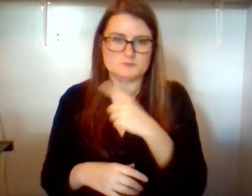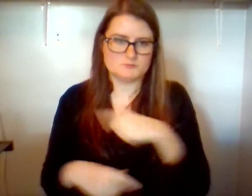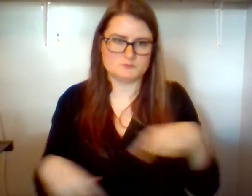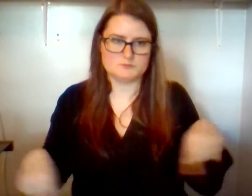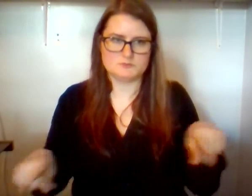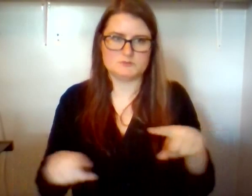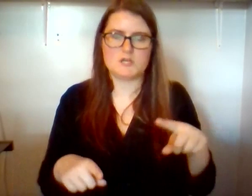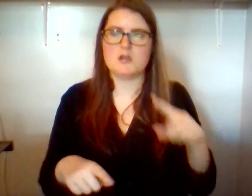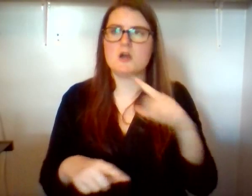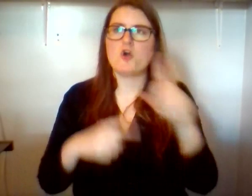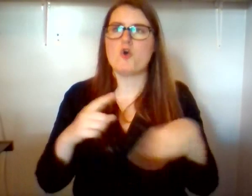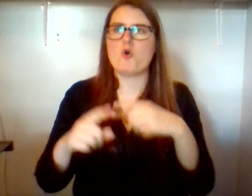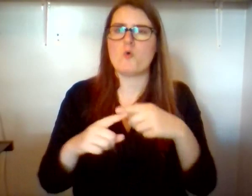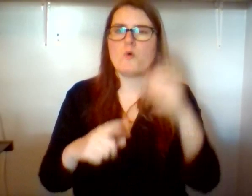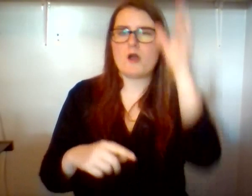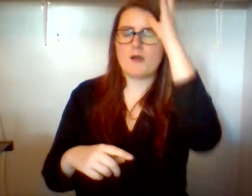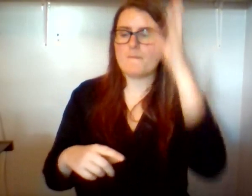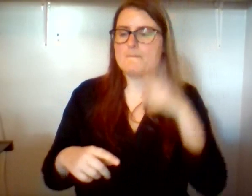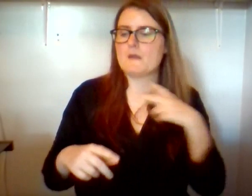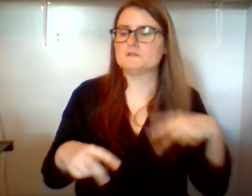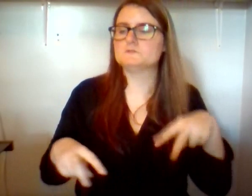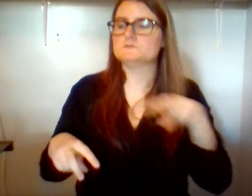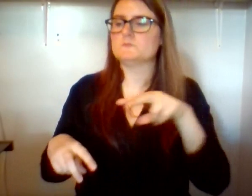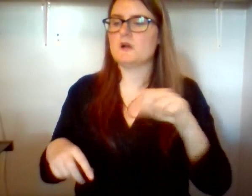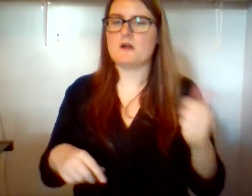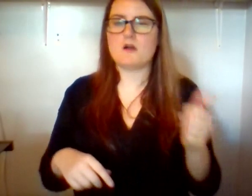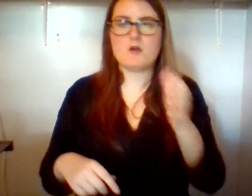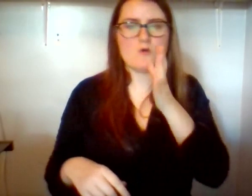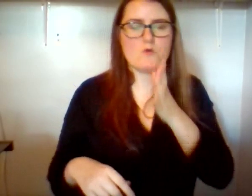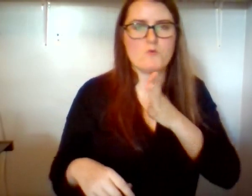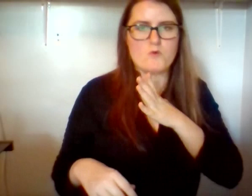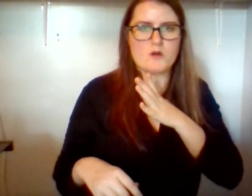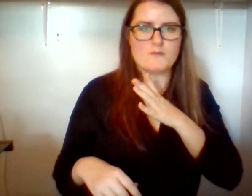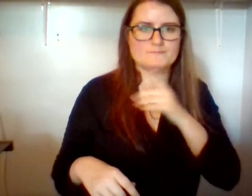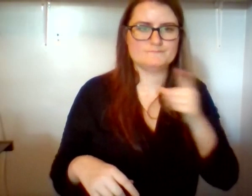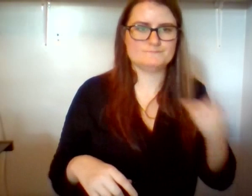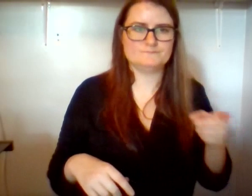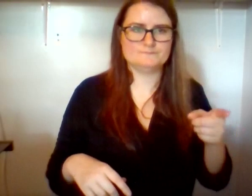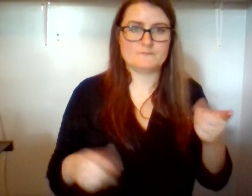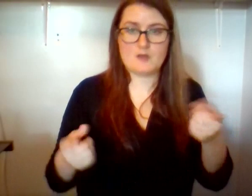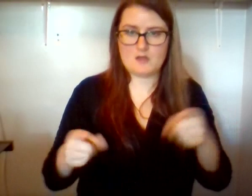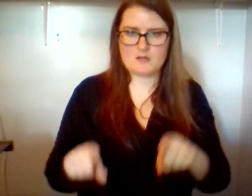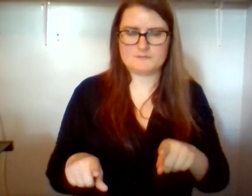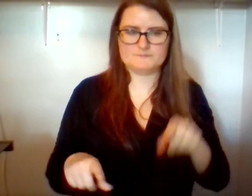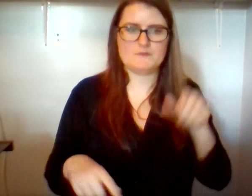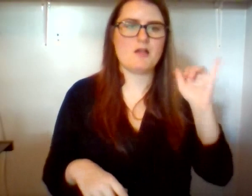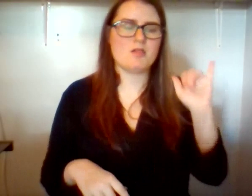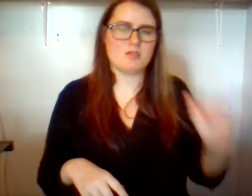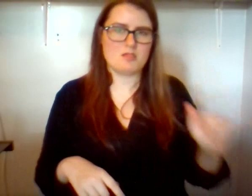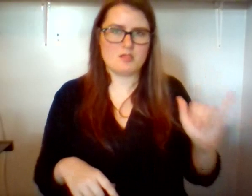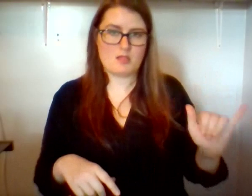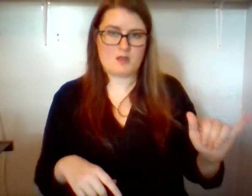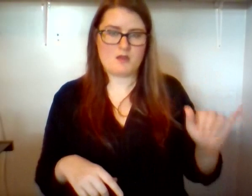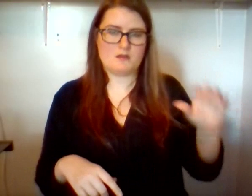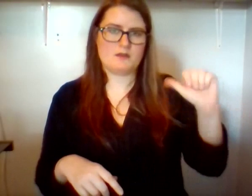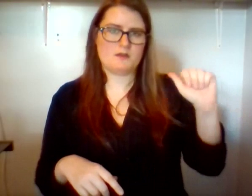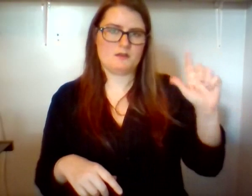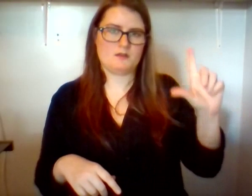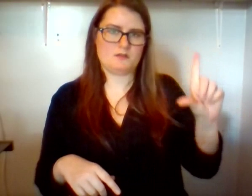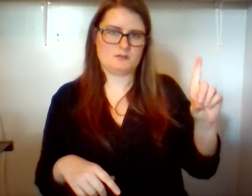has already committed adultery with her in his heart, which means that doing sex in your